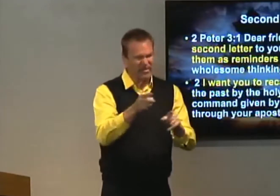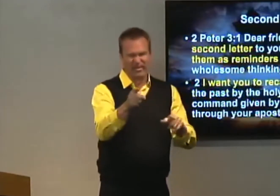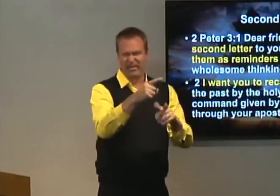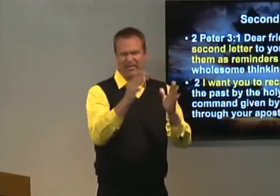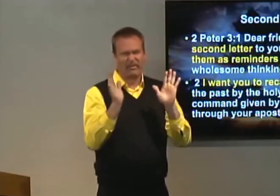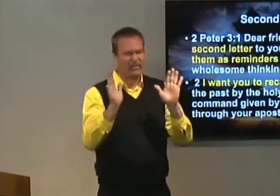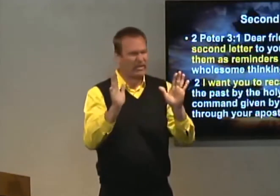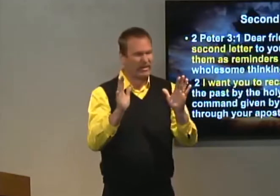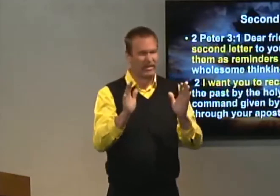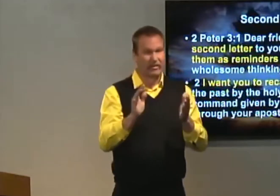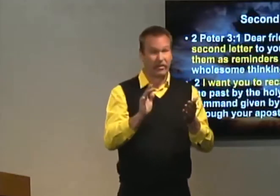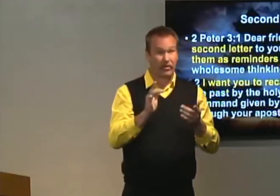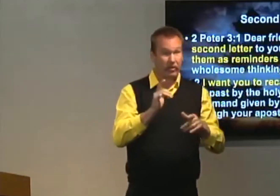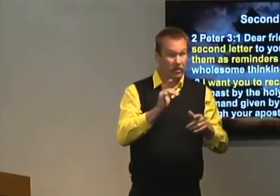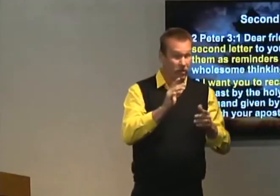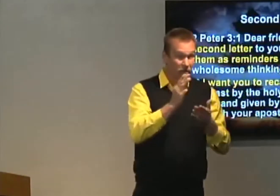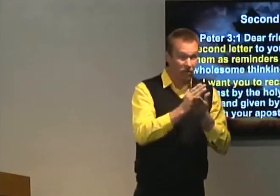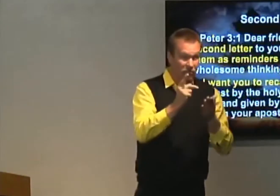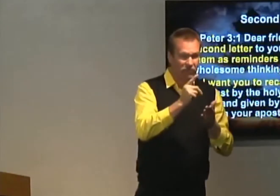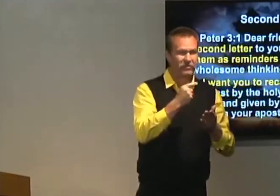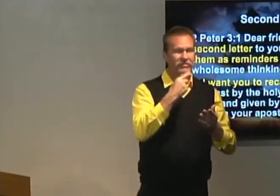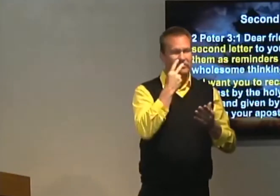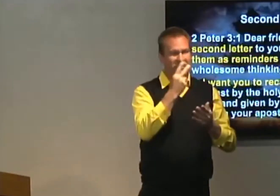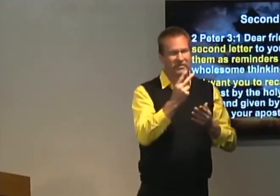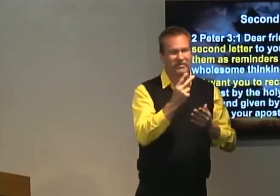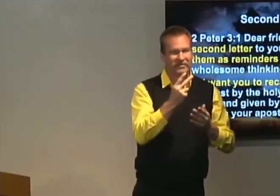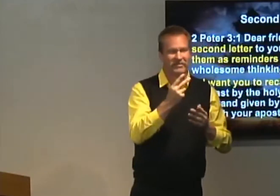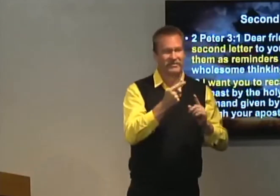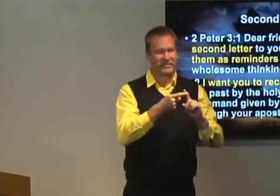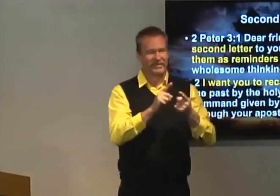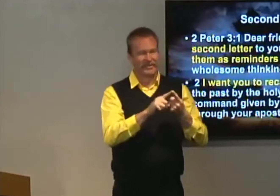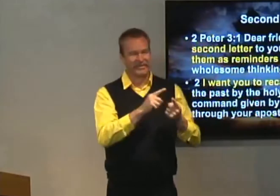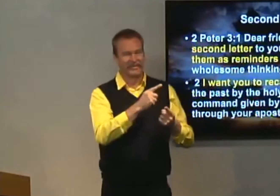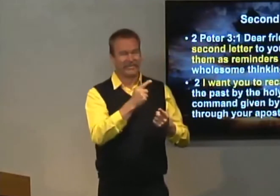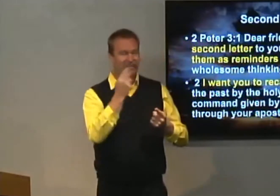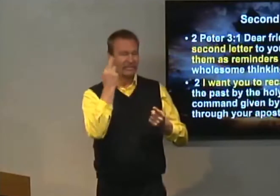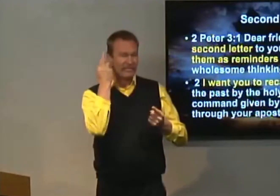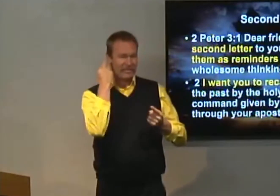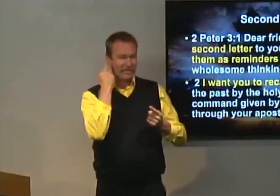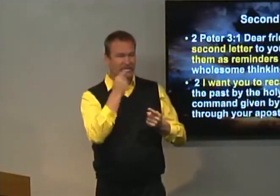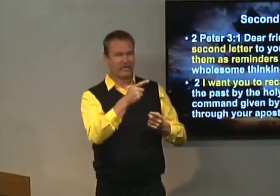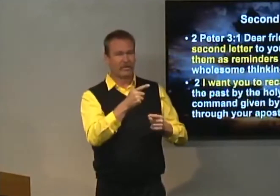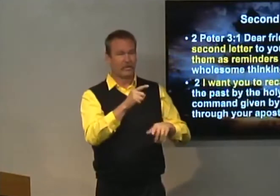and we can, we get reminders of emails and of things that are happening.